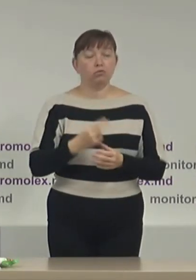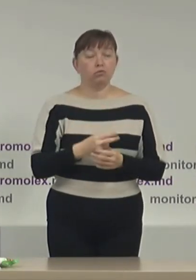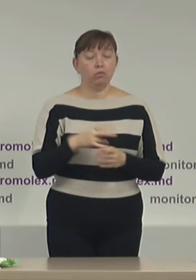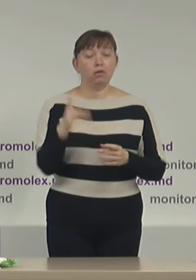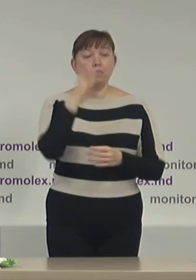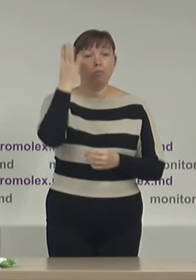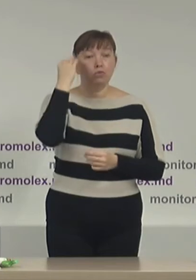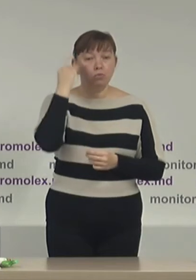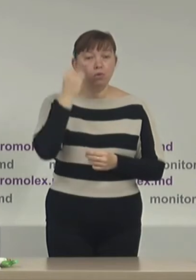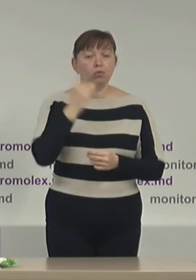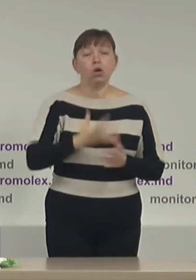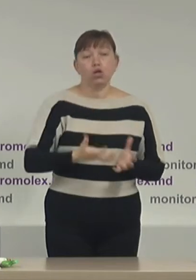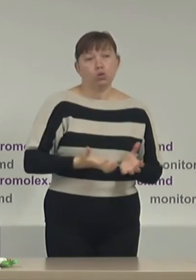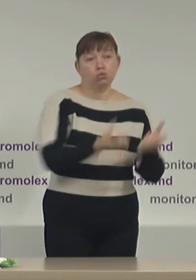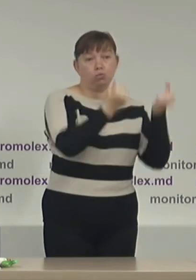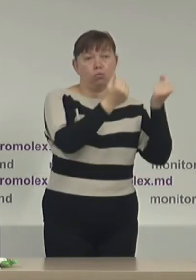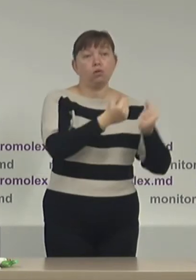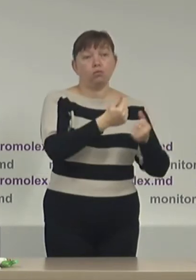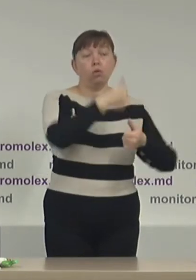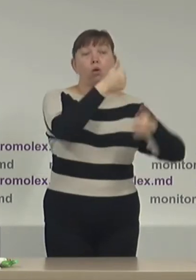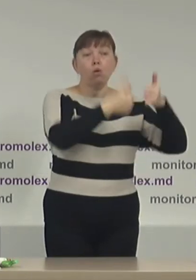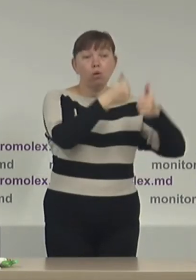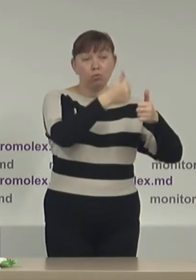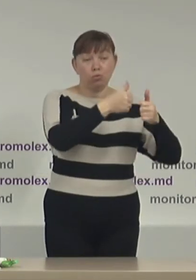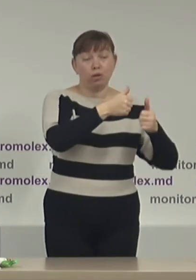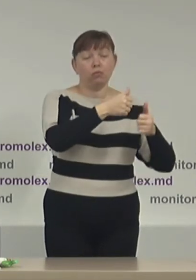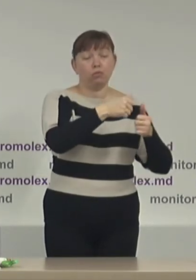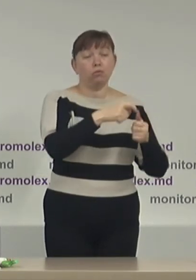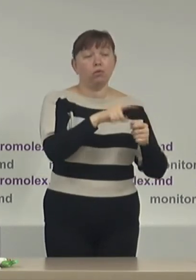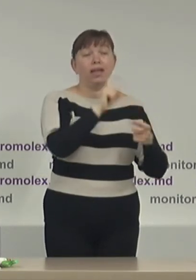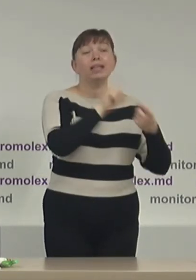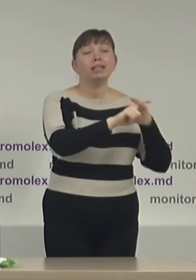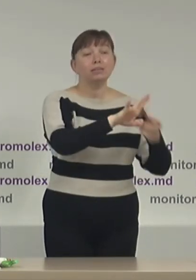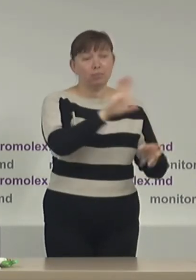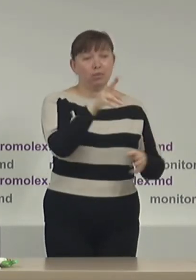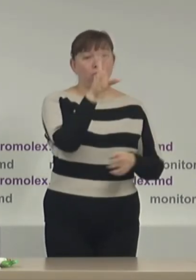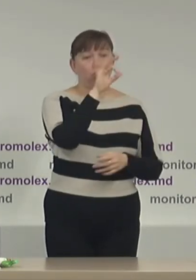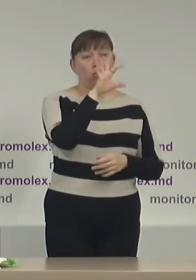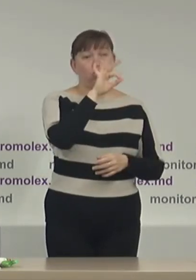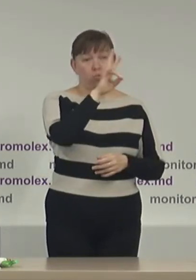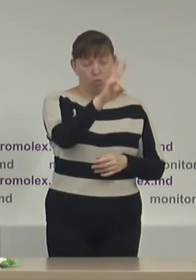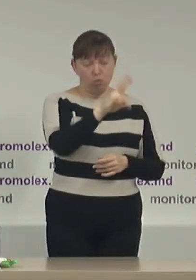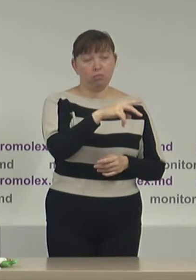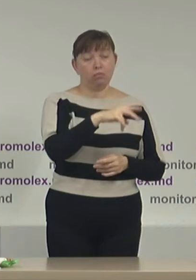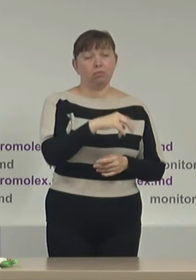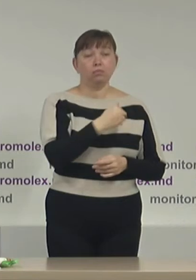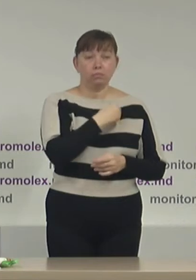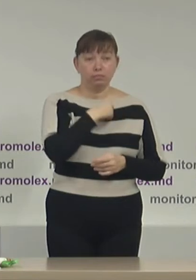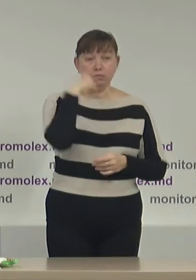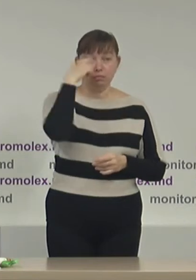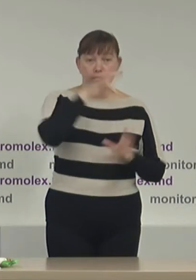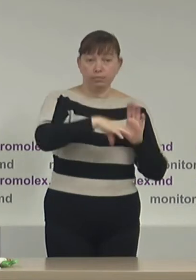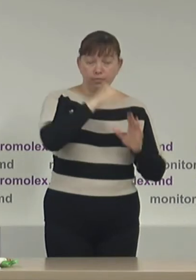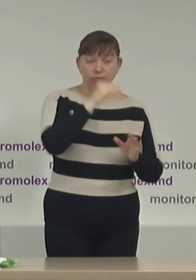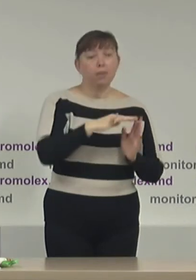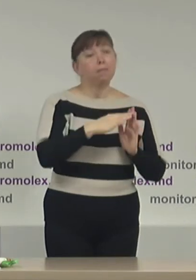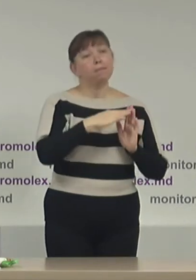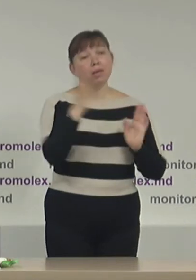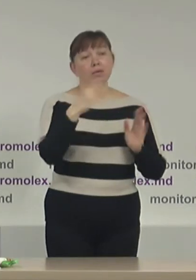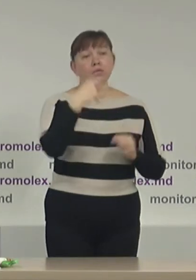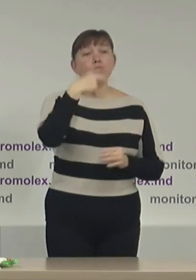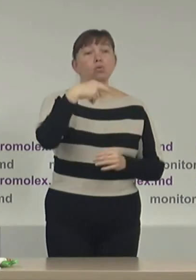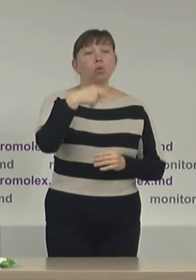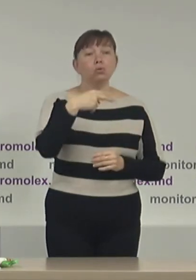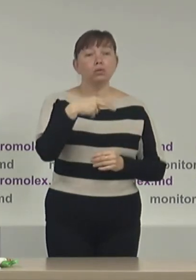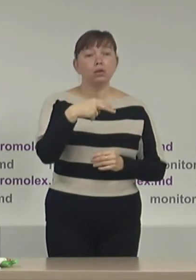The Party of Socialists of the Republic of Moldova continues to get involved in activities in support of independent candidate